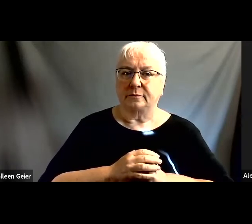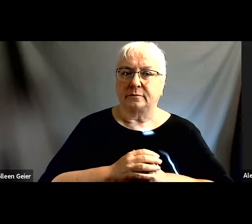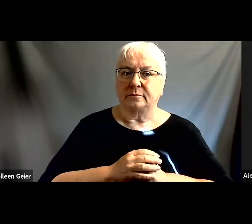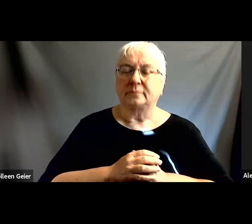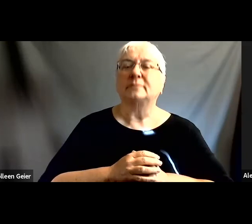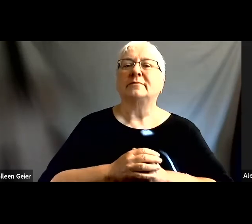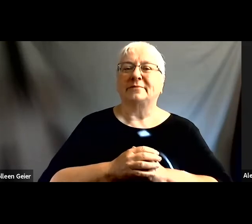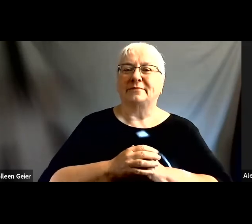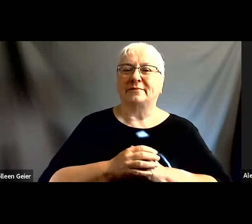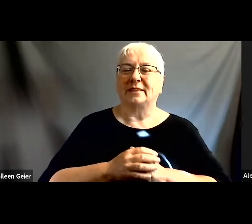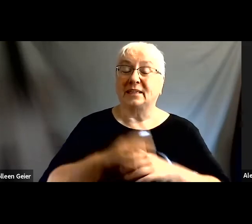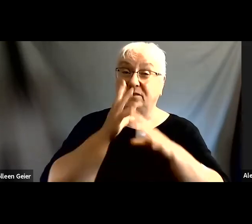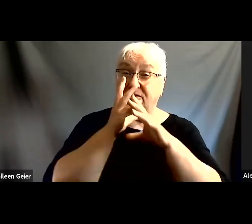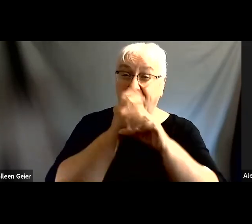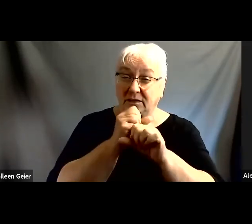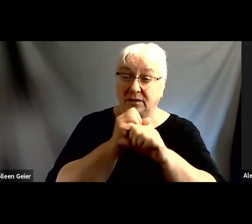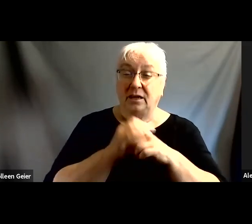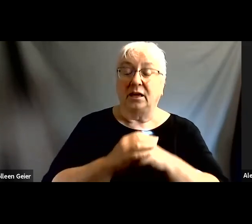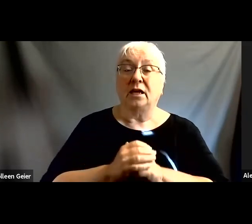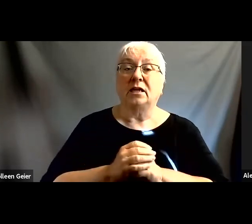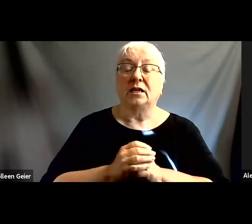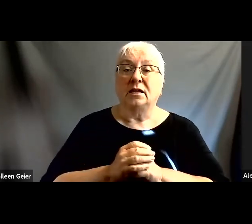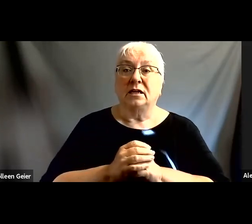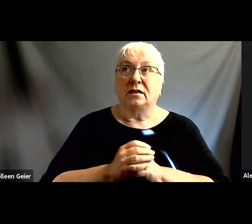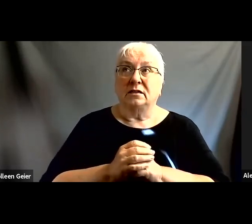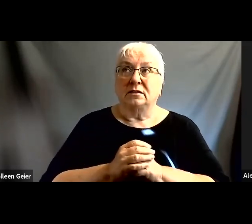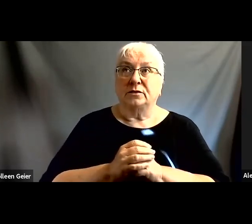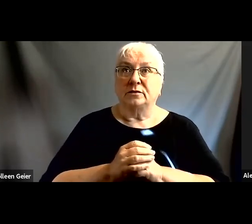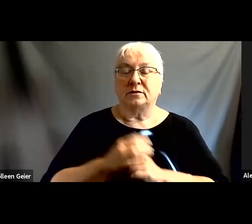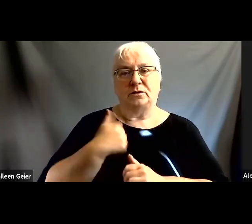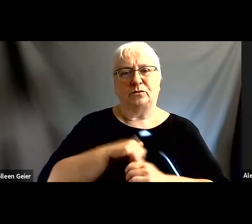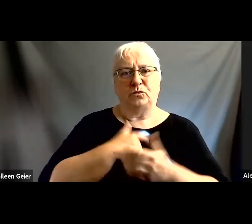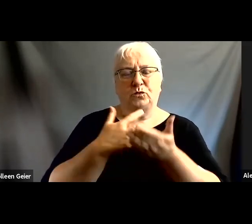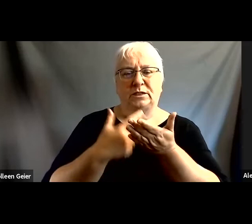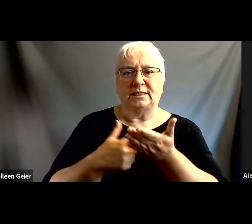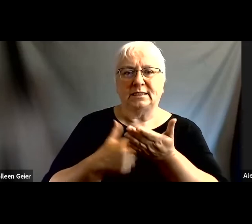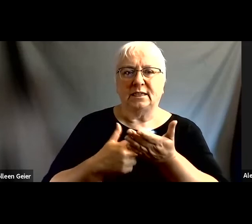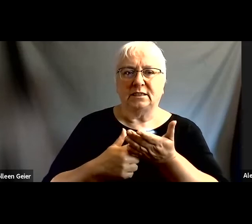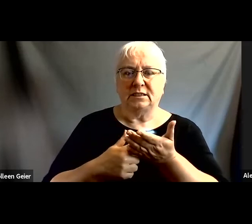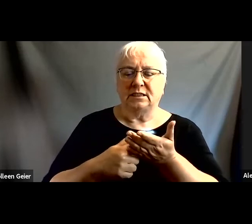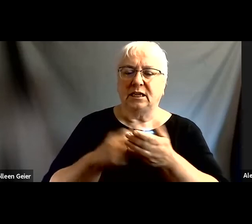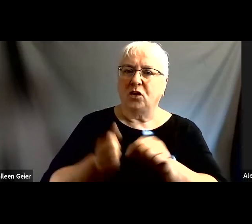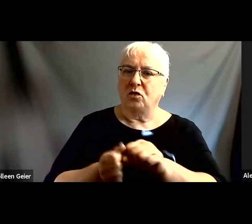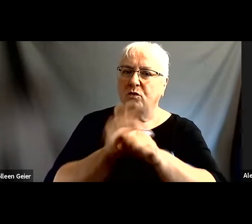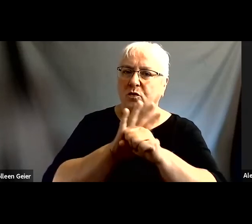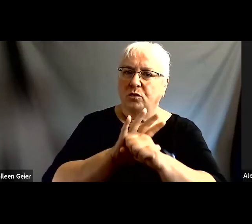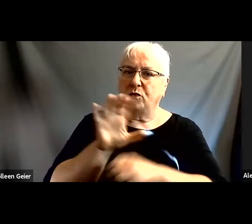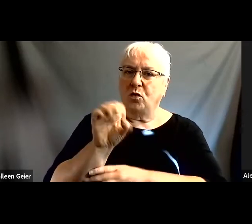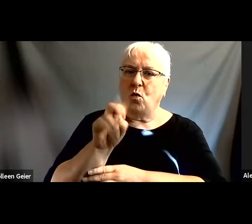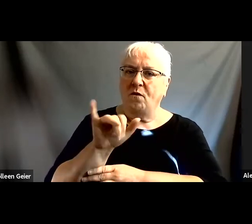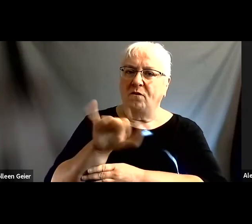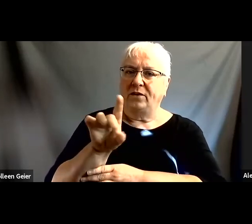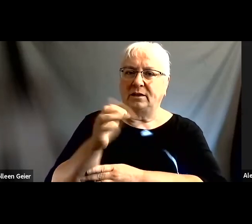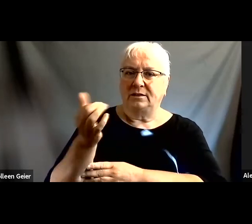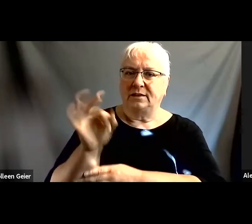It is very fascinating that we are discussing COVID-19, certainly